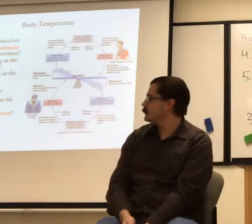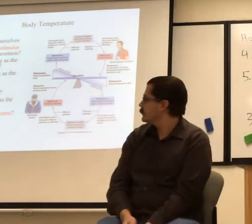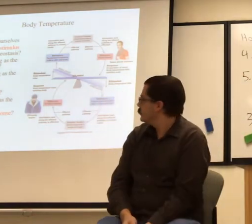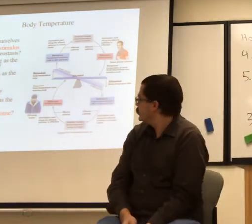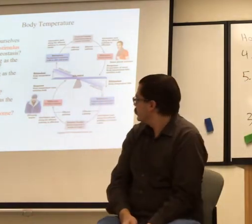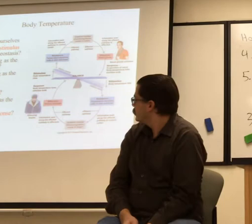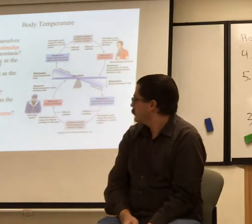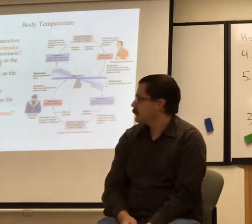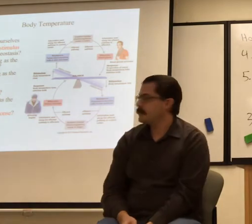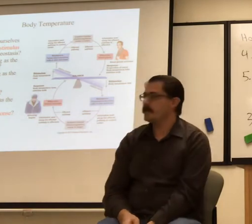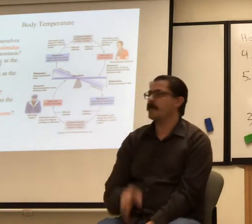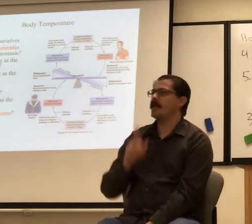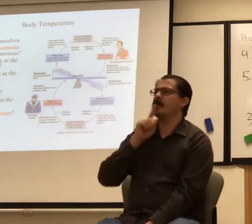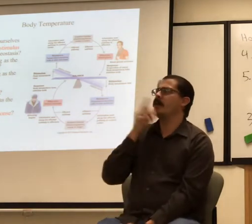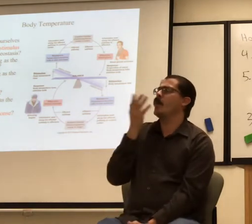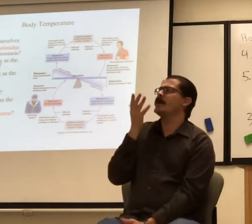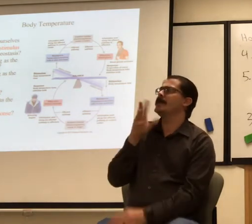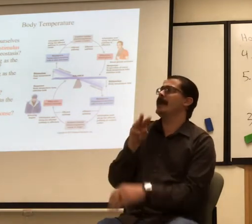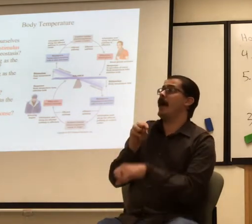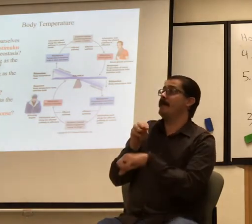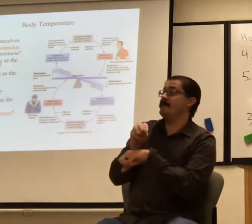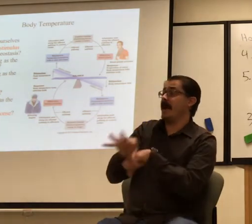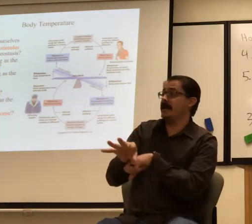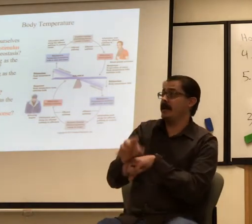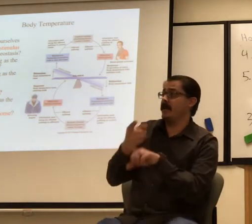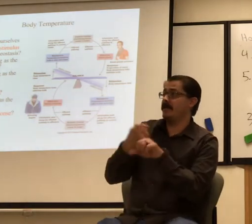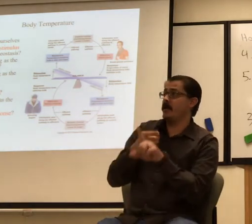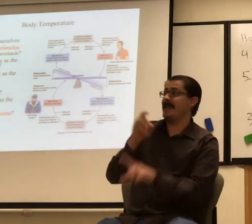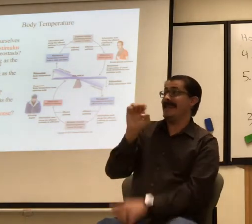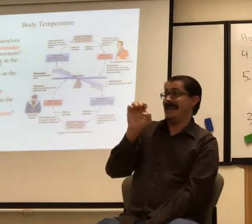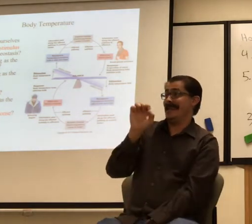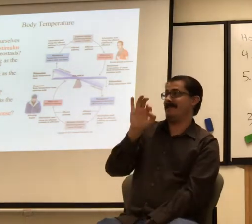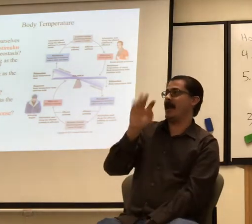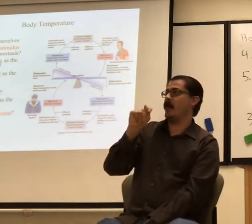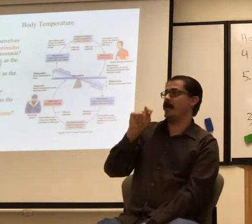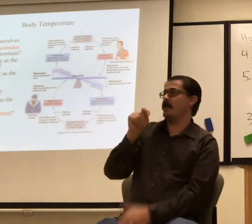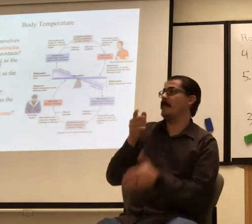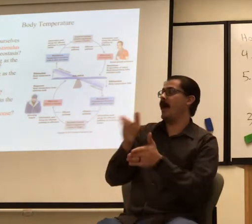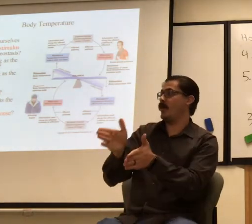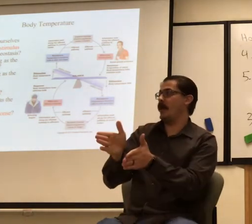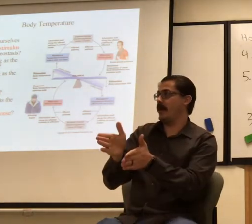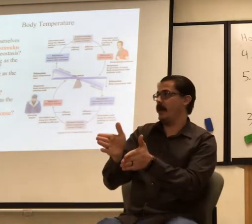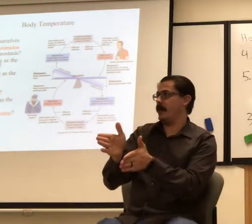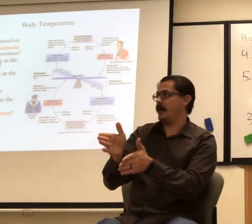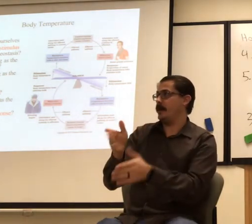You know, essentially what's being affected by the efferent pathway. And in this case, it's